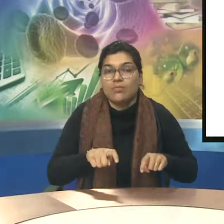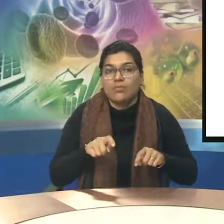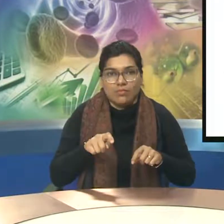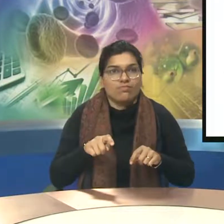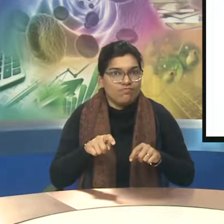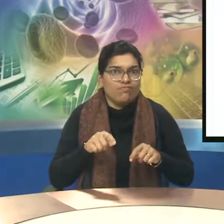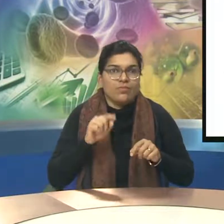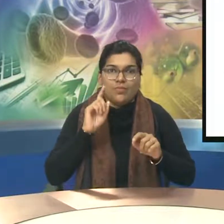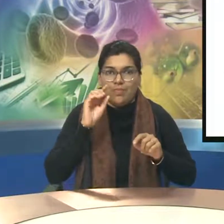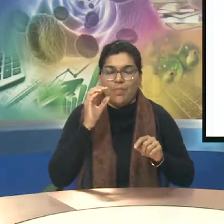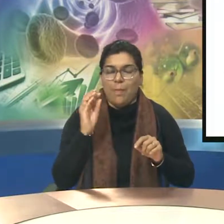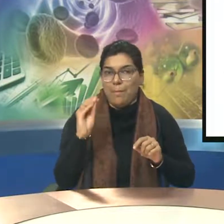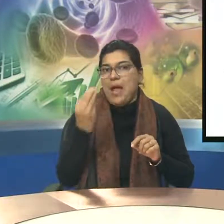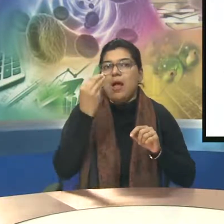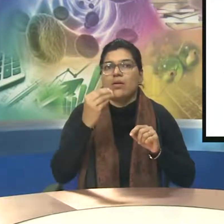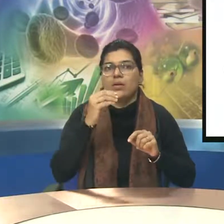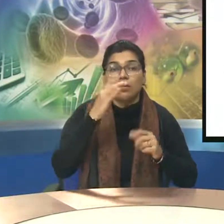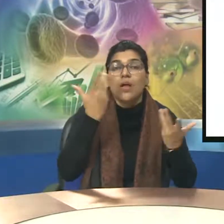part of computer.